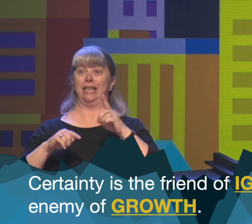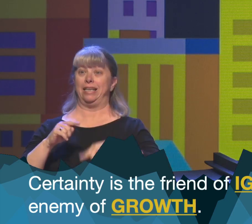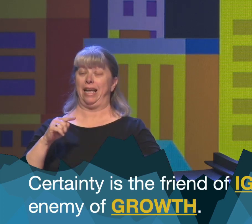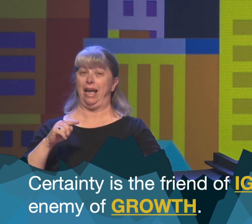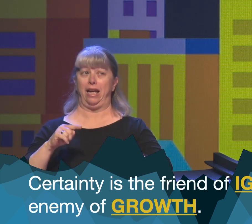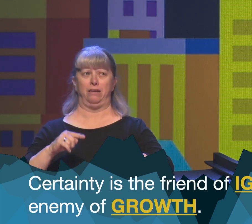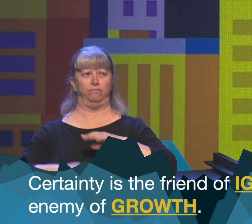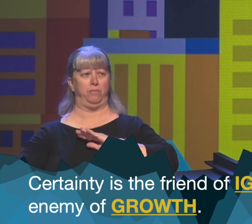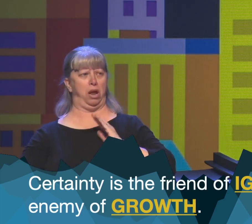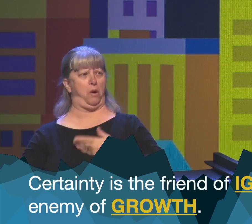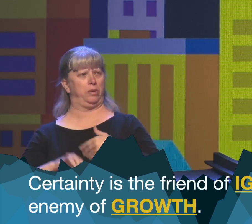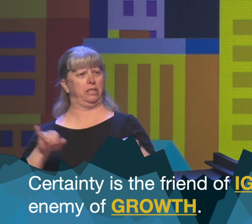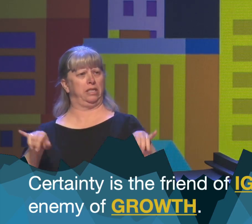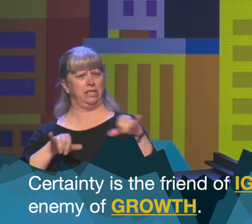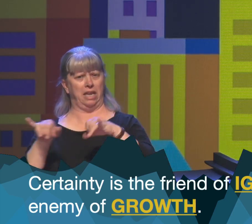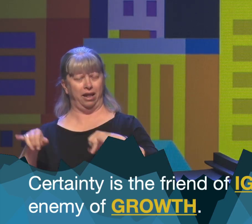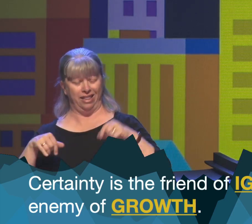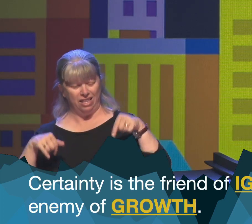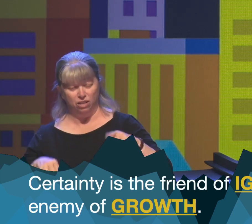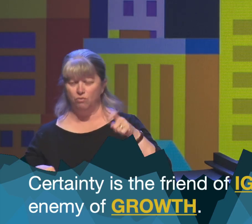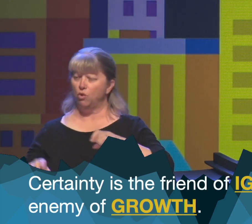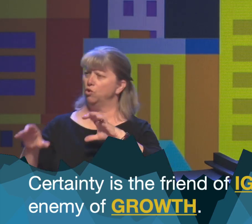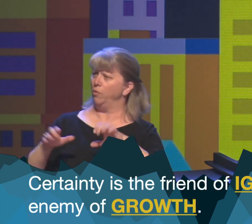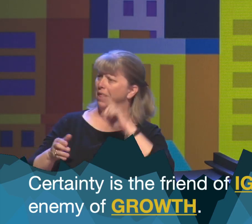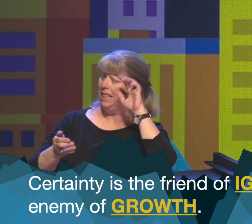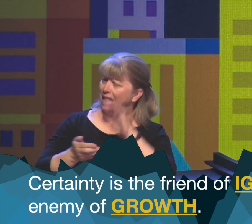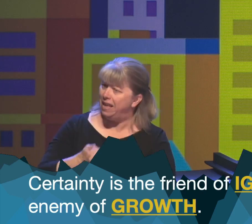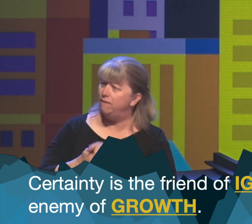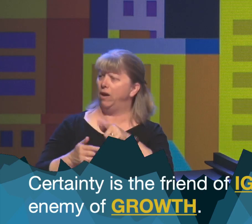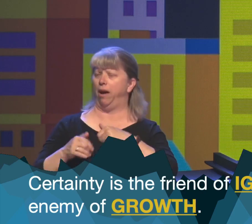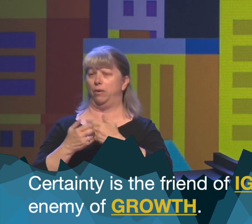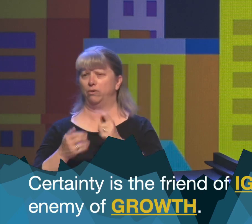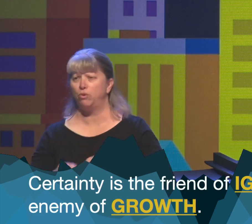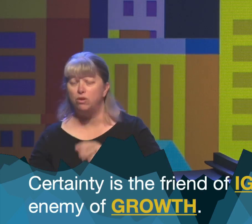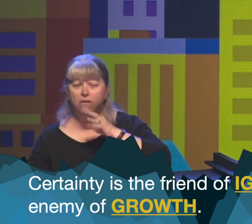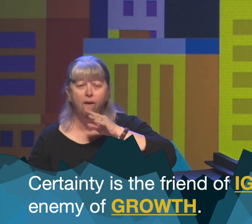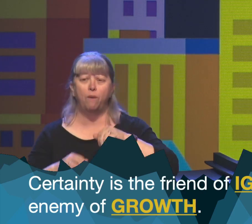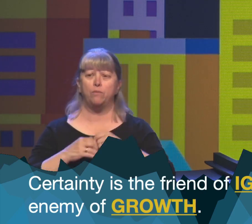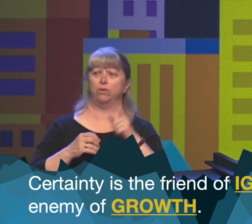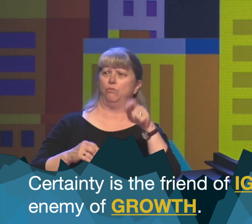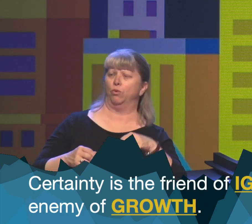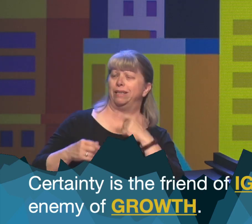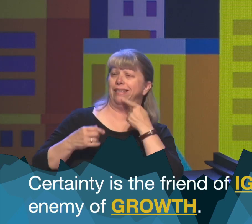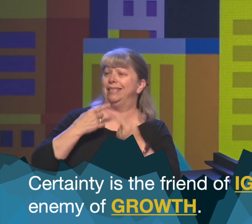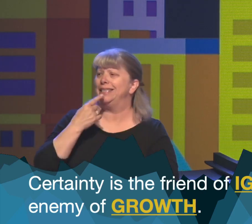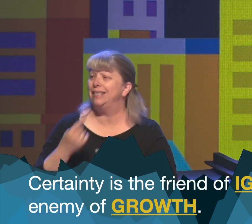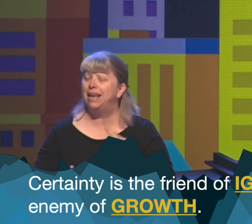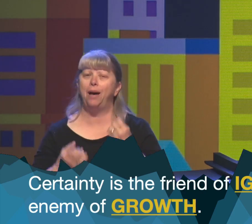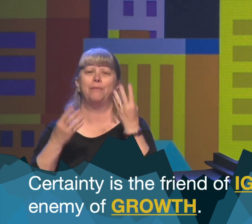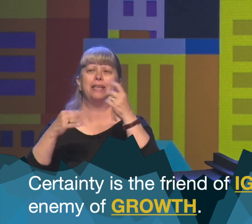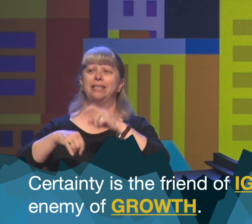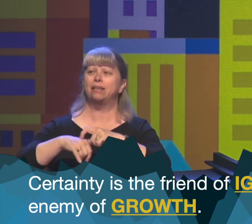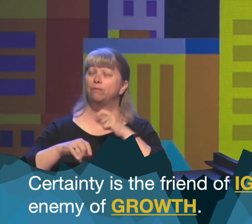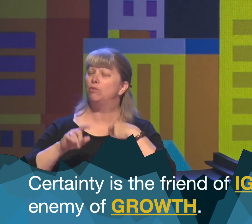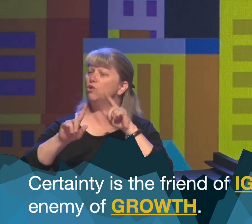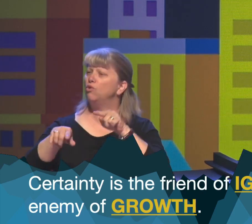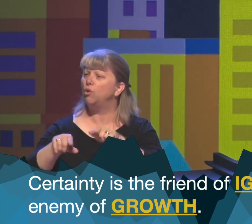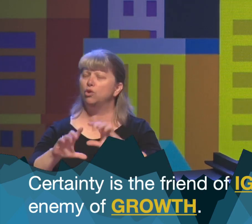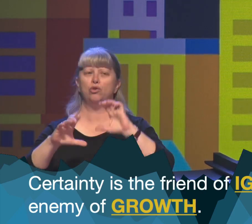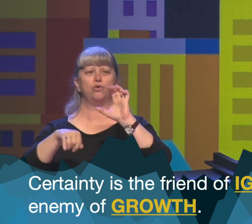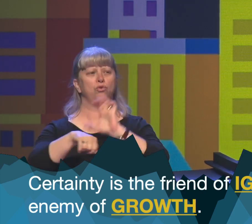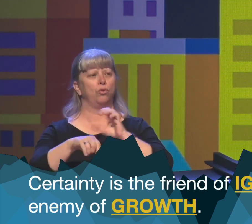our standards of this is what you're supposed to believe, and this is how you're supposed to talk, and this is what you're supposed to say, and this is how many times you're supposed to go to church, and this is what